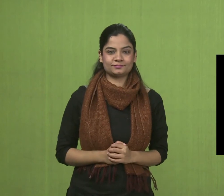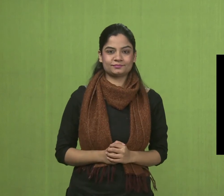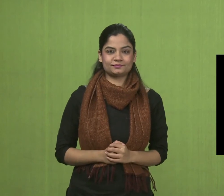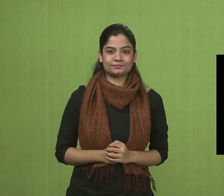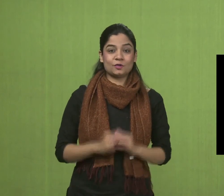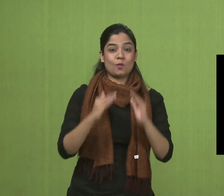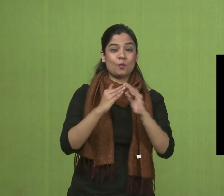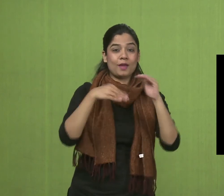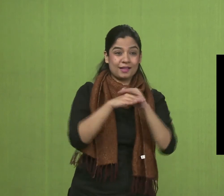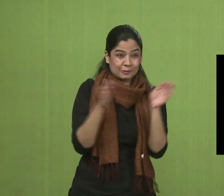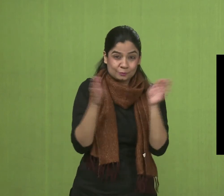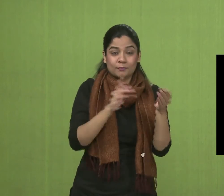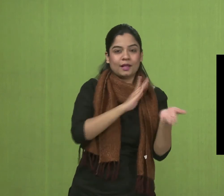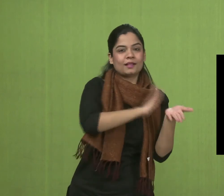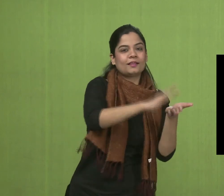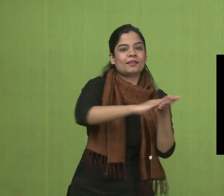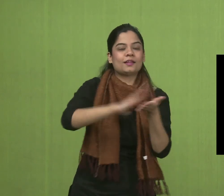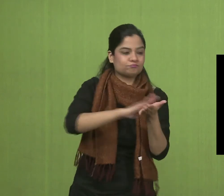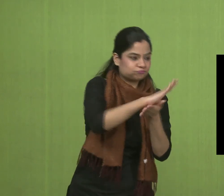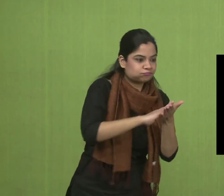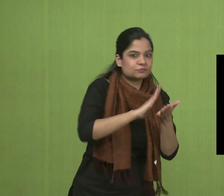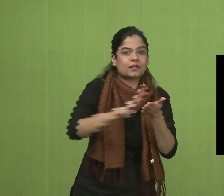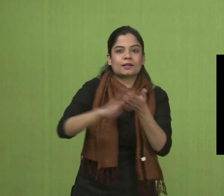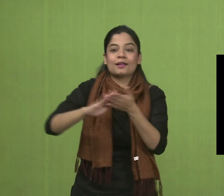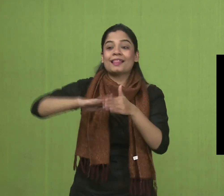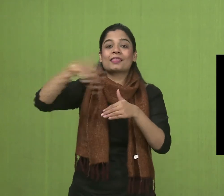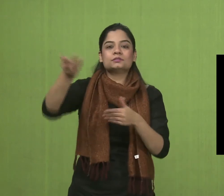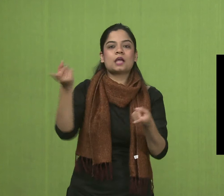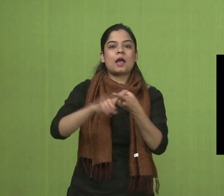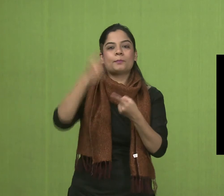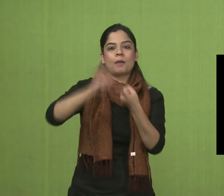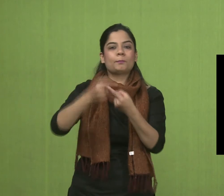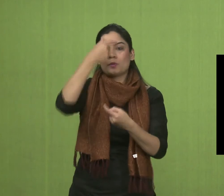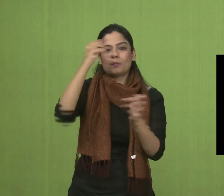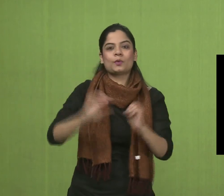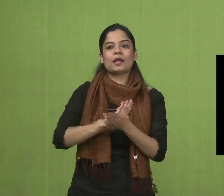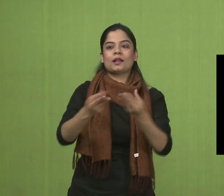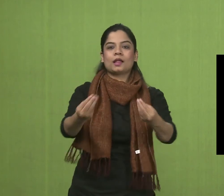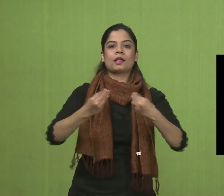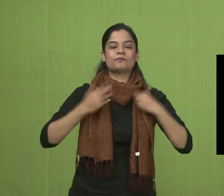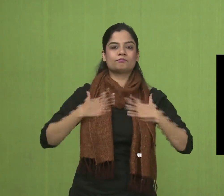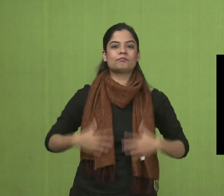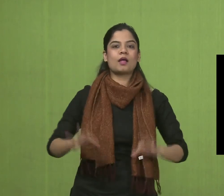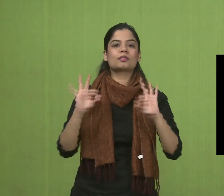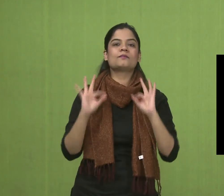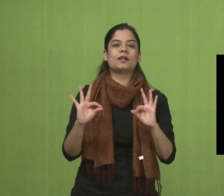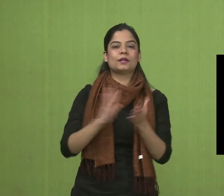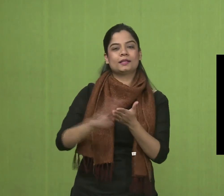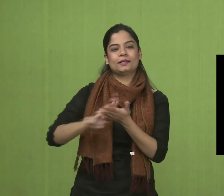Make all the work centers clean and tidy, clean and maintain so that no sickness can happen. It's very